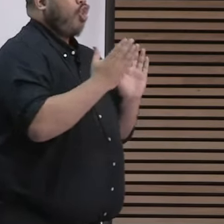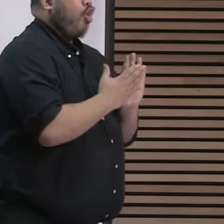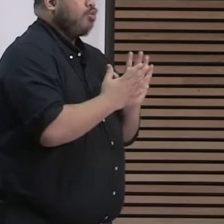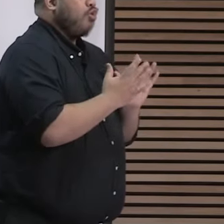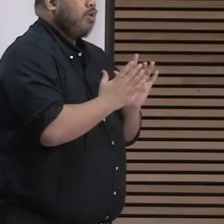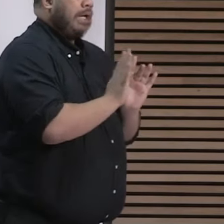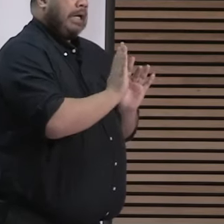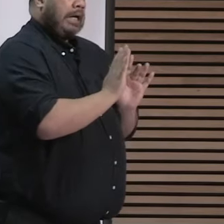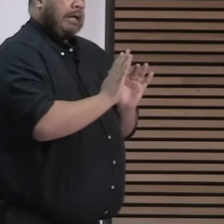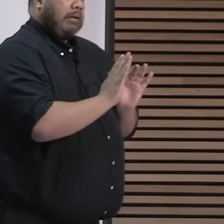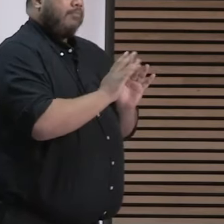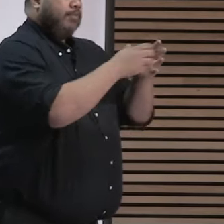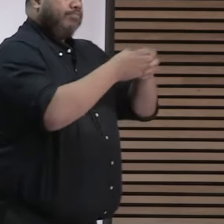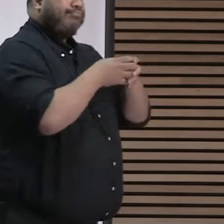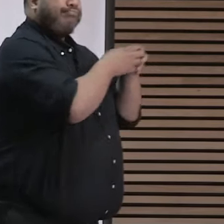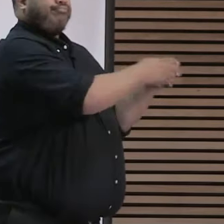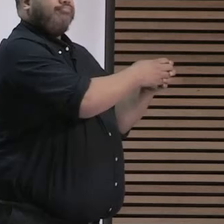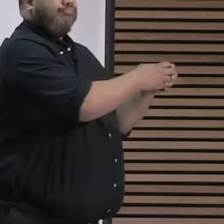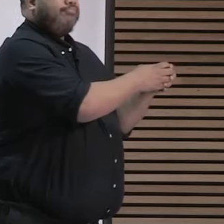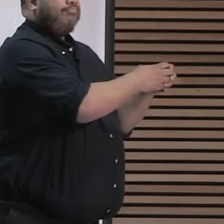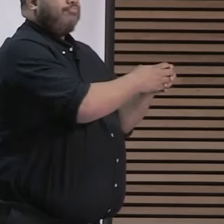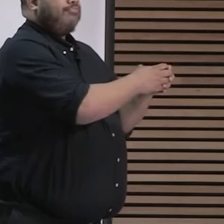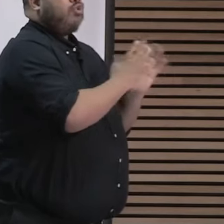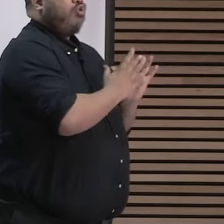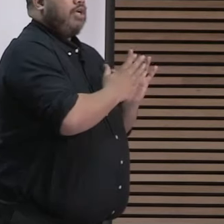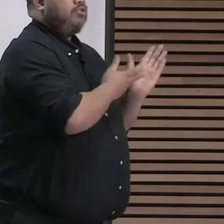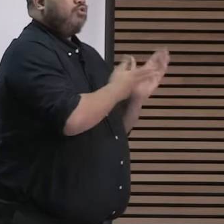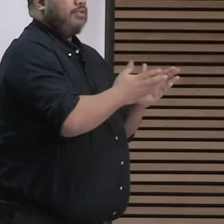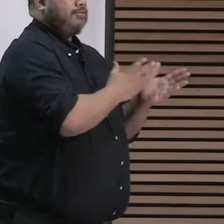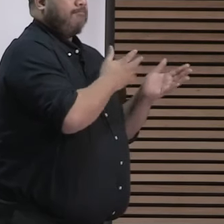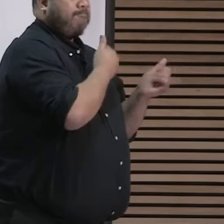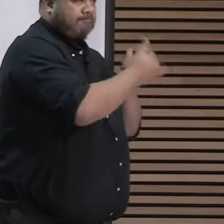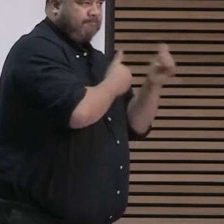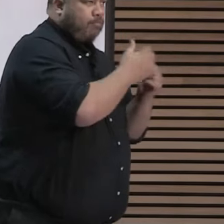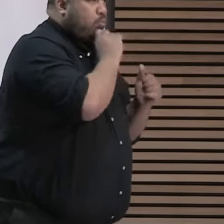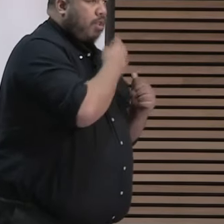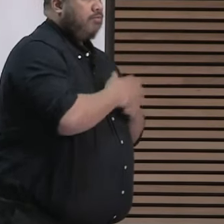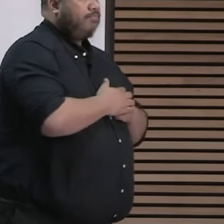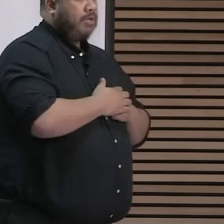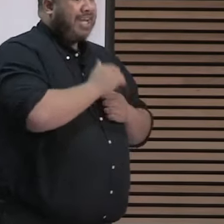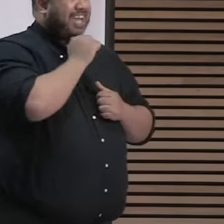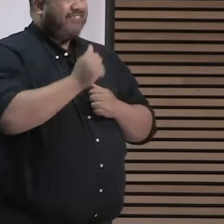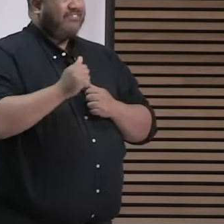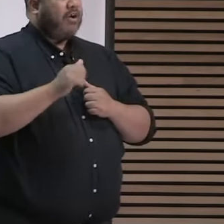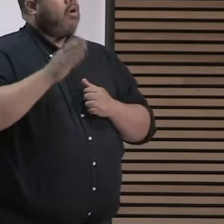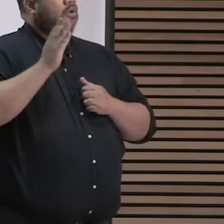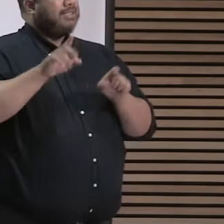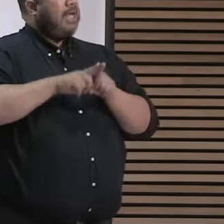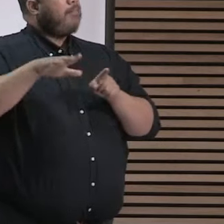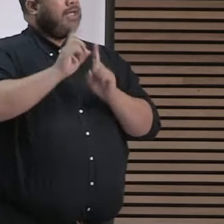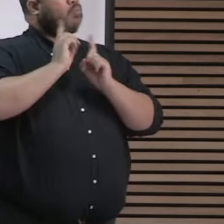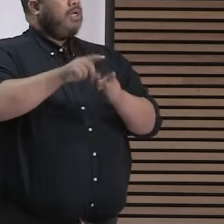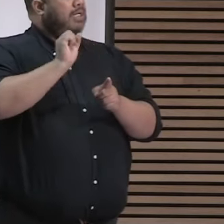National Contact Tracing Service and be contacted. Casual contacts only need to call their GP or Healthline if they become well, or